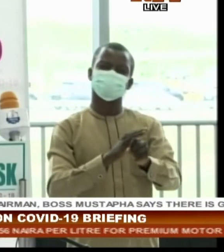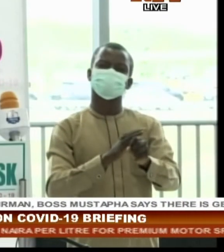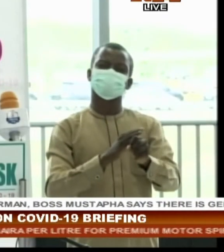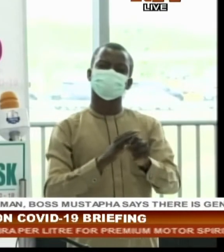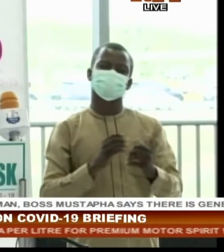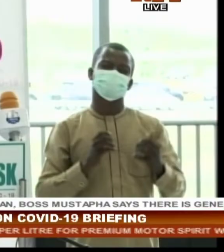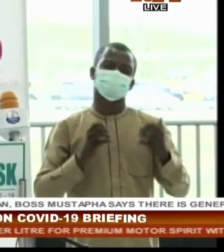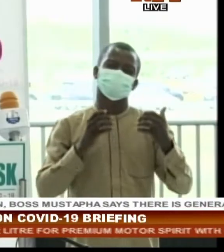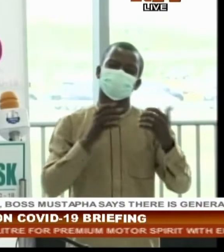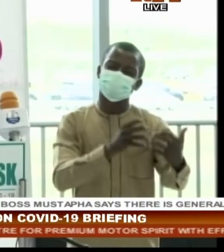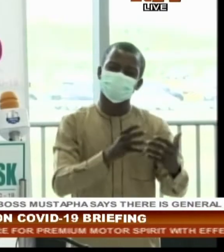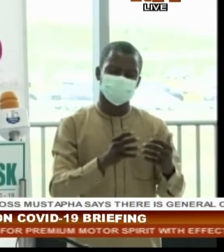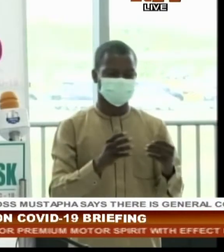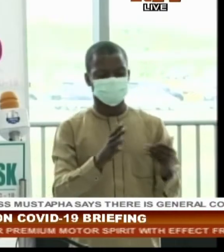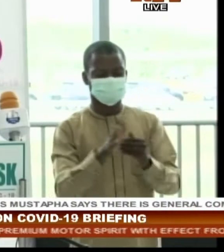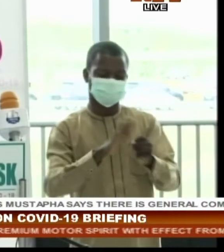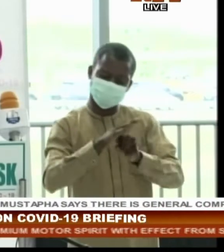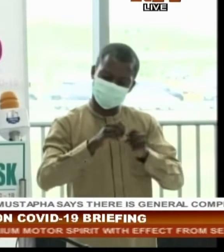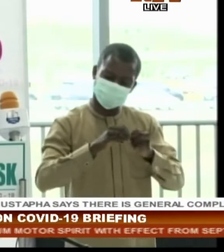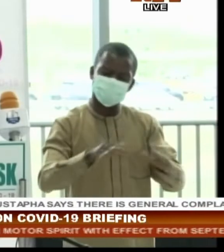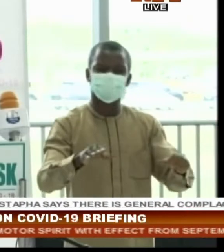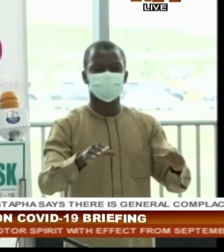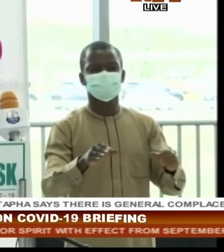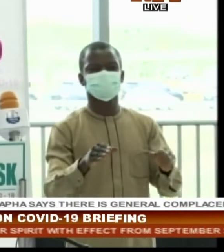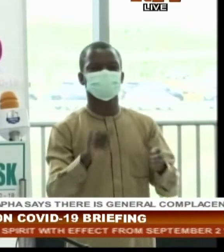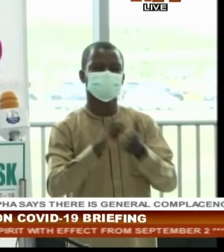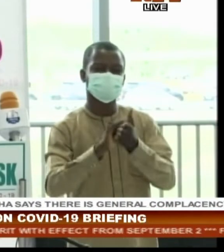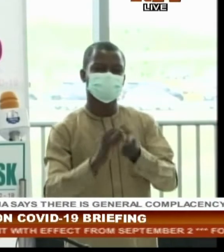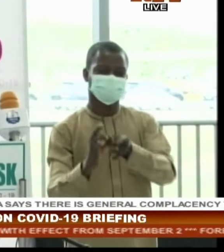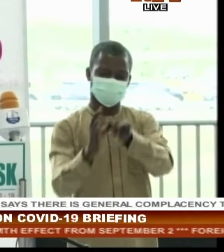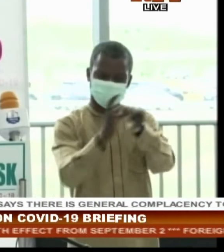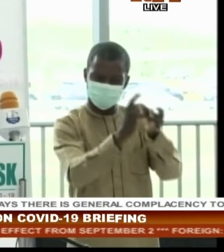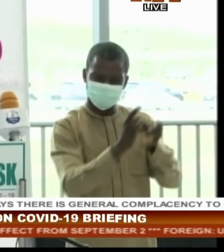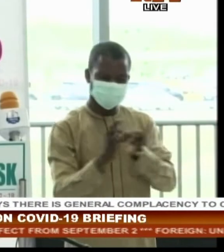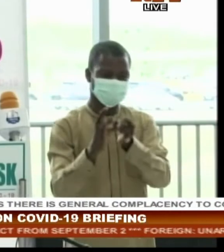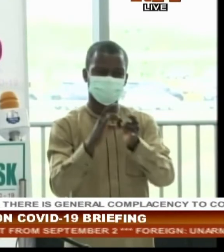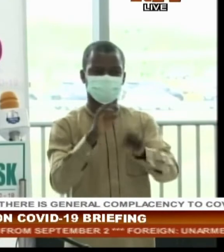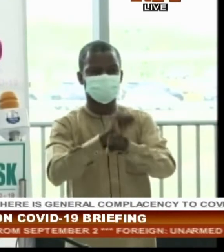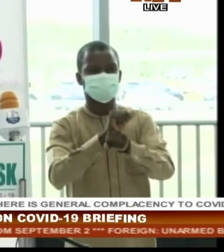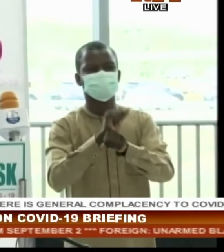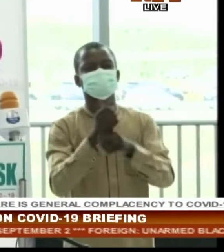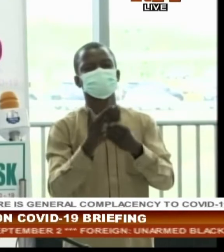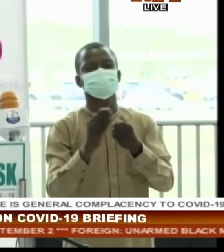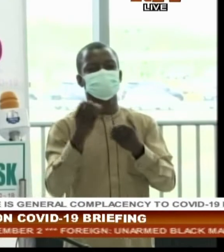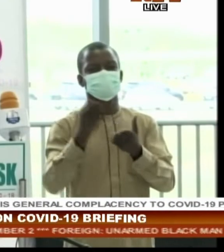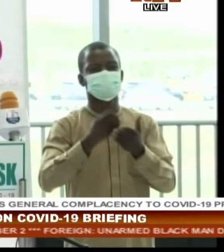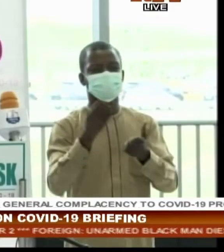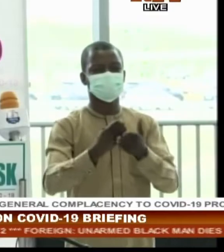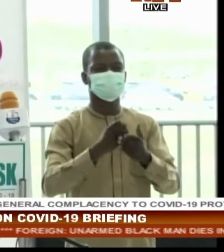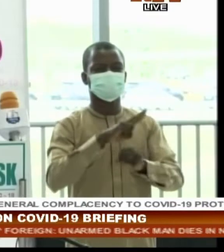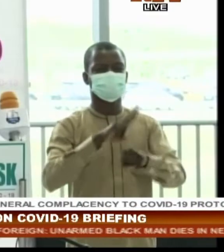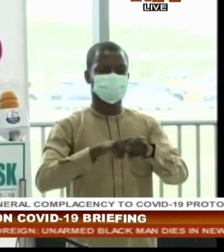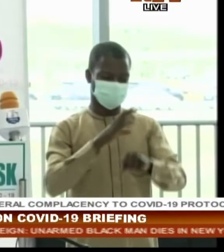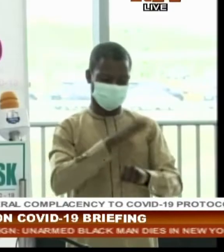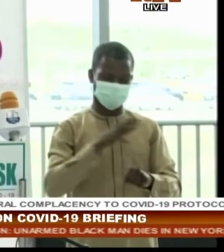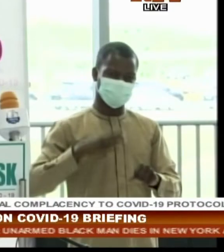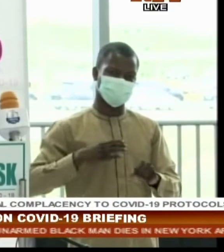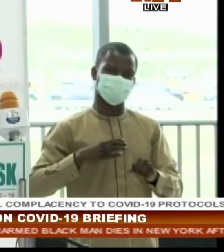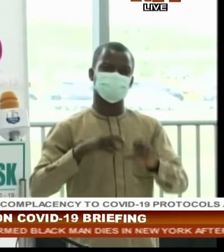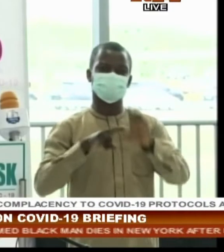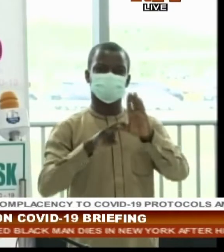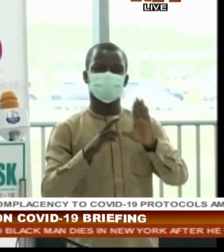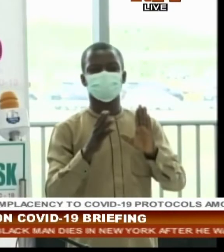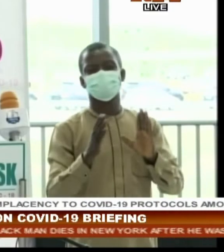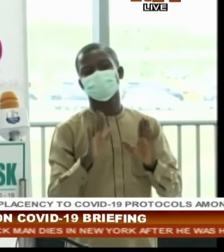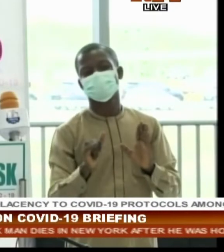joint work between the PTF and the subcommittee of the National Economic Council chaired by the Governor of Delta